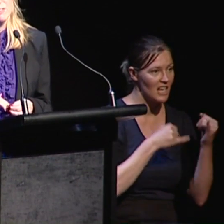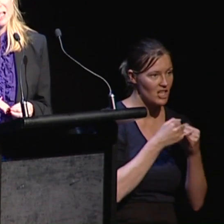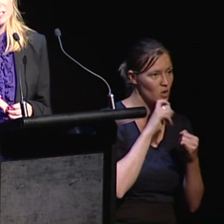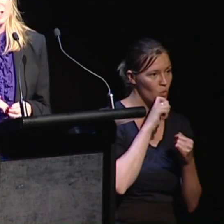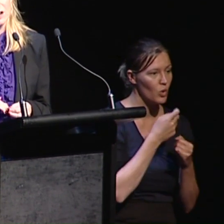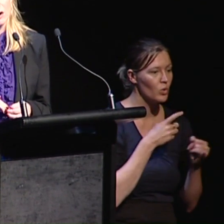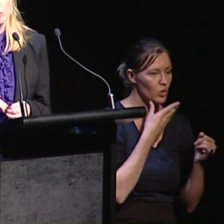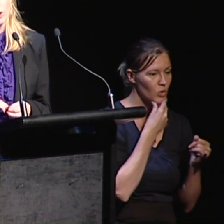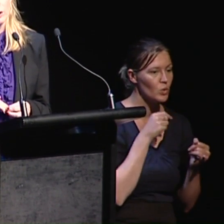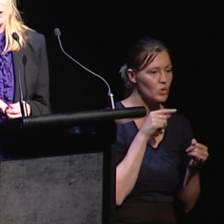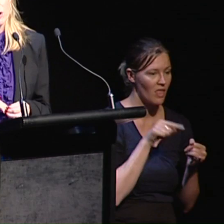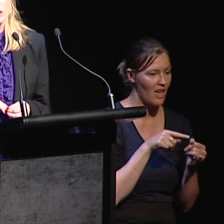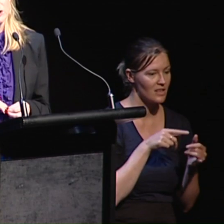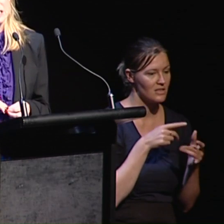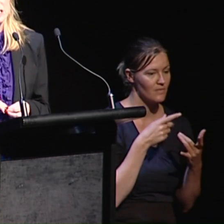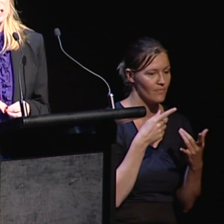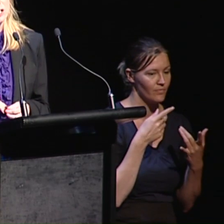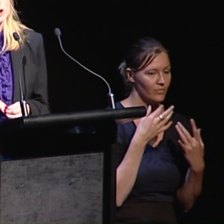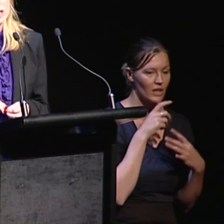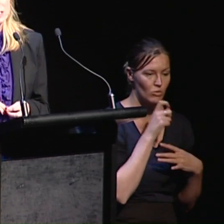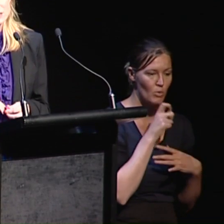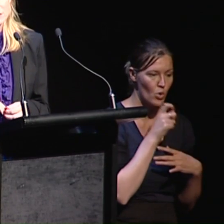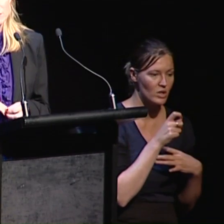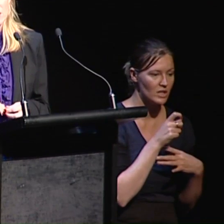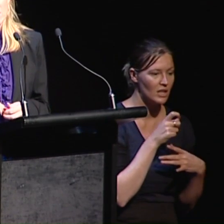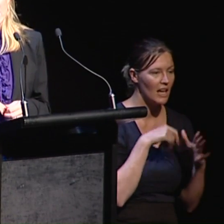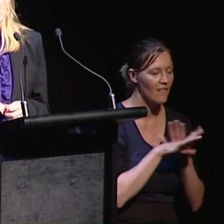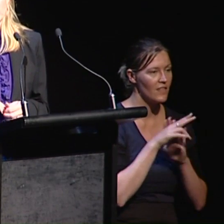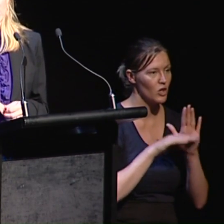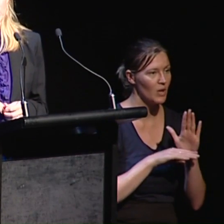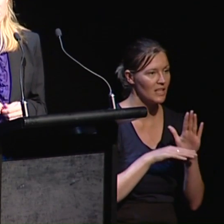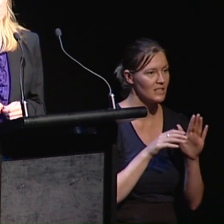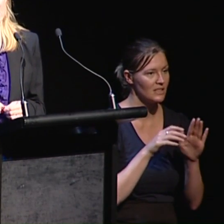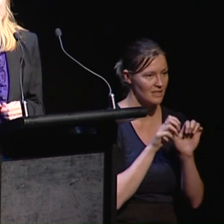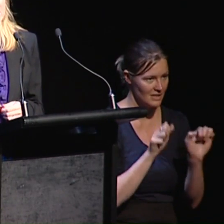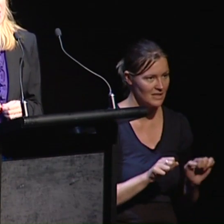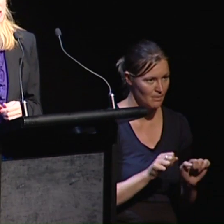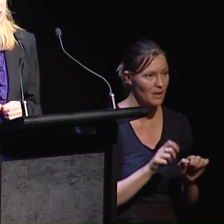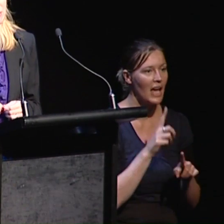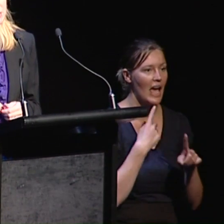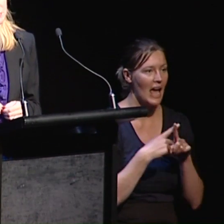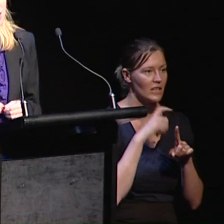in advancing our work around Article 19 in the UN system and with governments